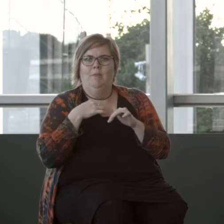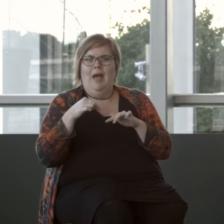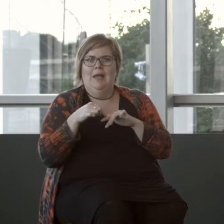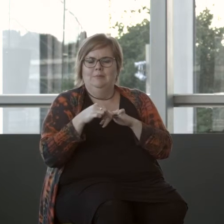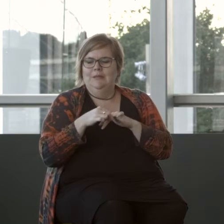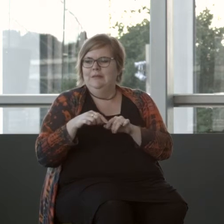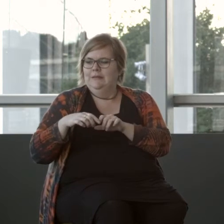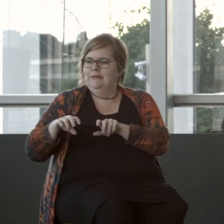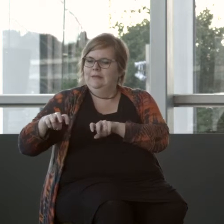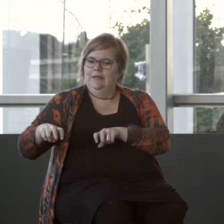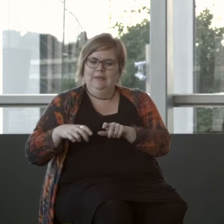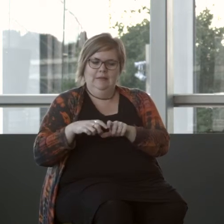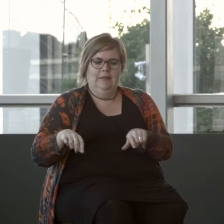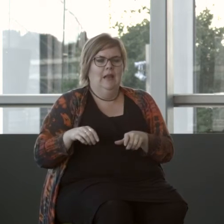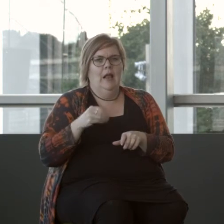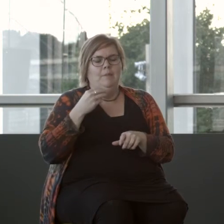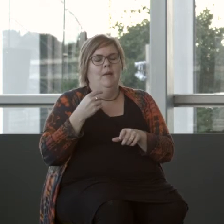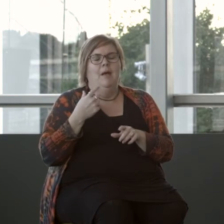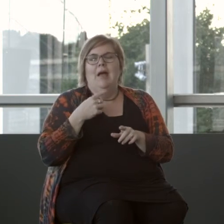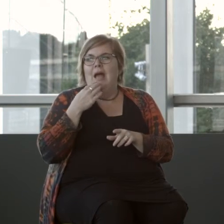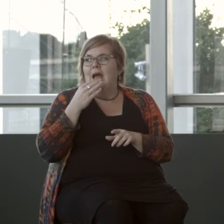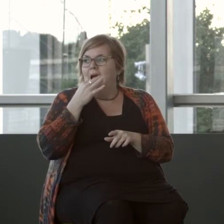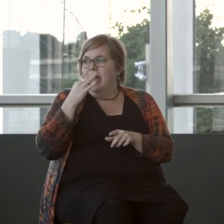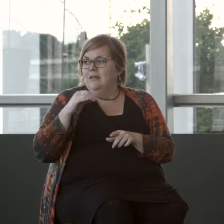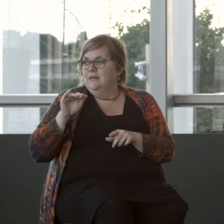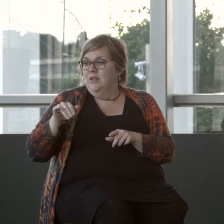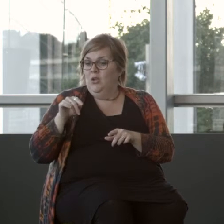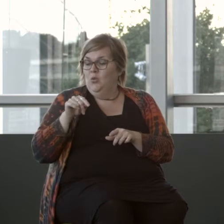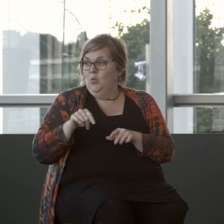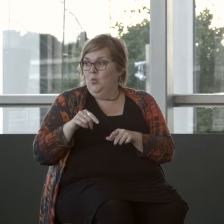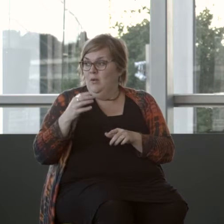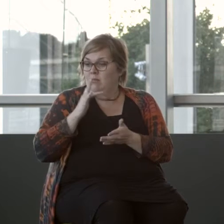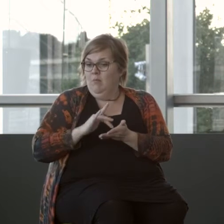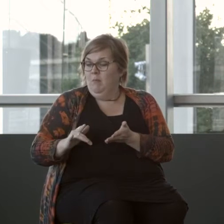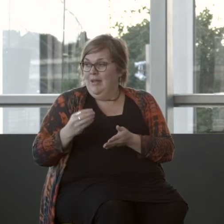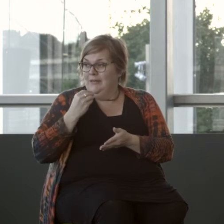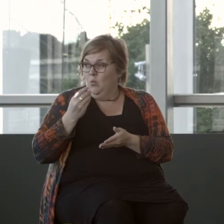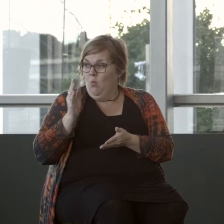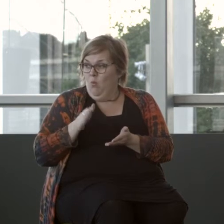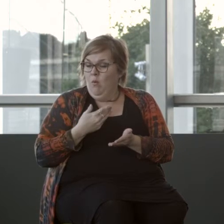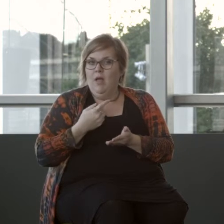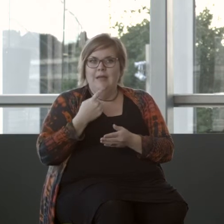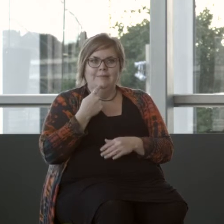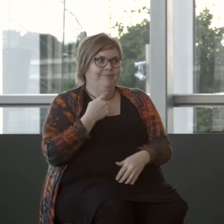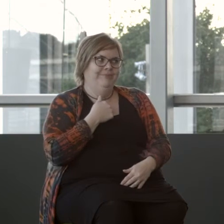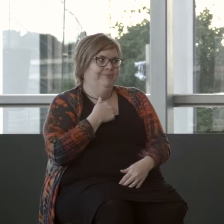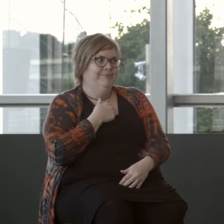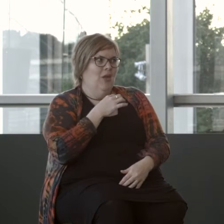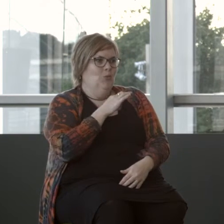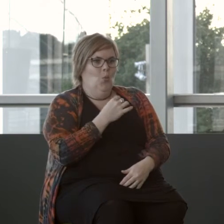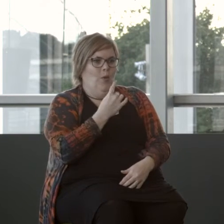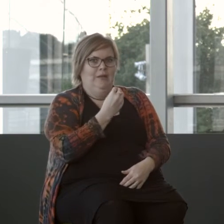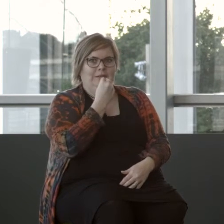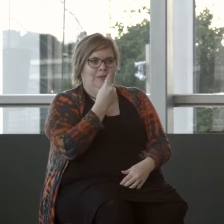said, oh, why'd you eat all the Tim Tams? And he said, yeah, I haven't had a single Tim Tam, sweetheart. So, you know, that was the title of one.